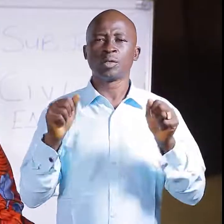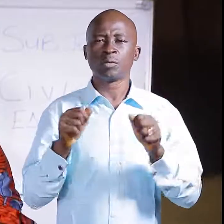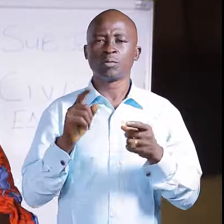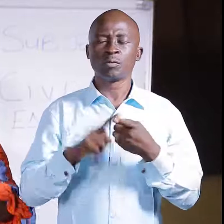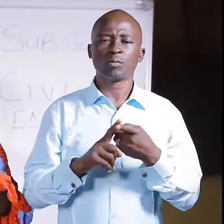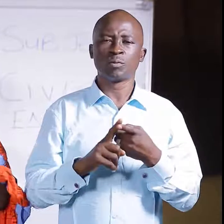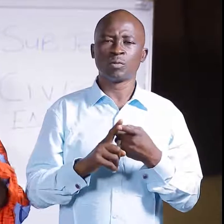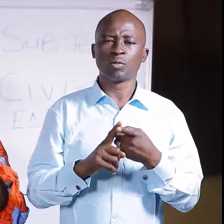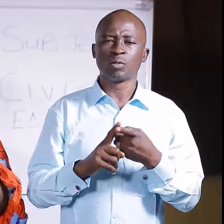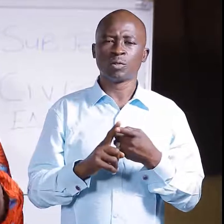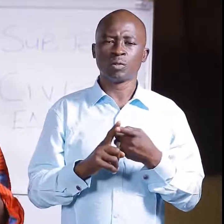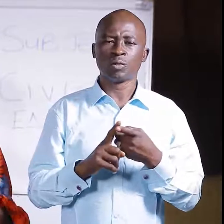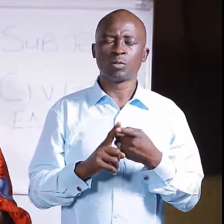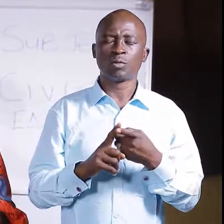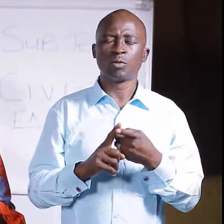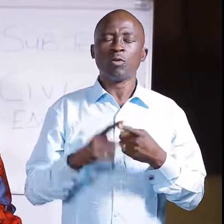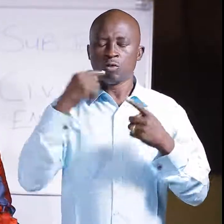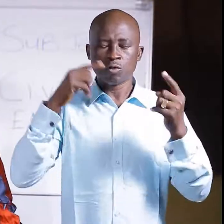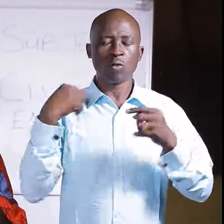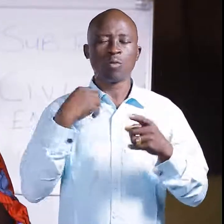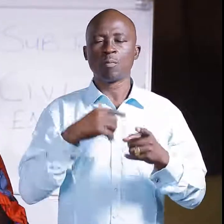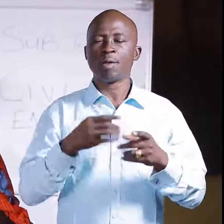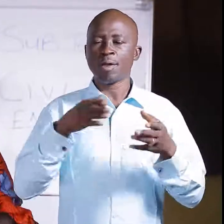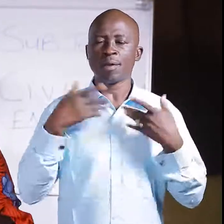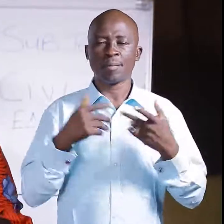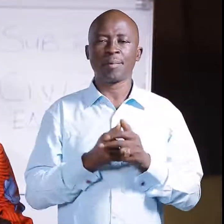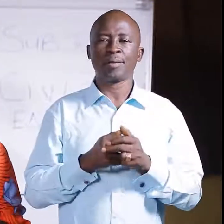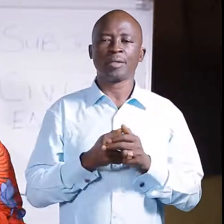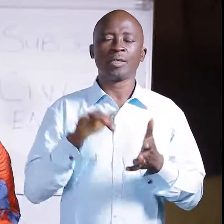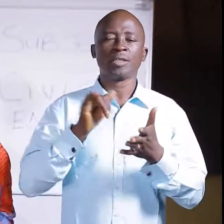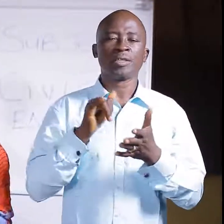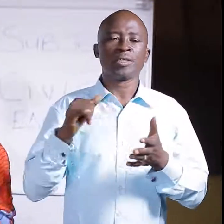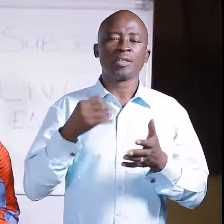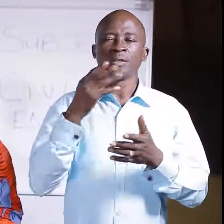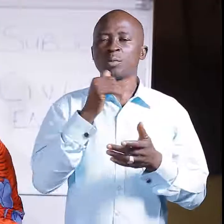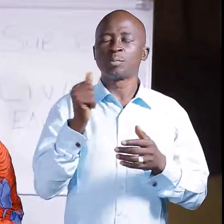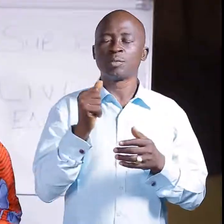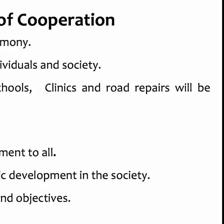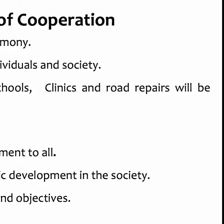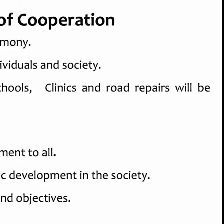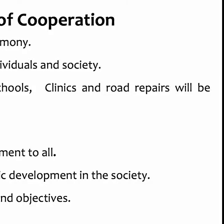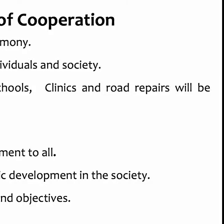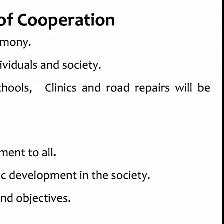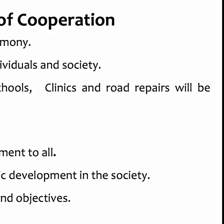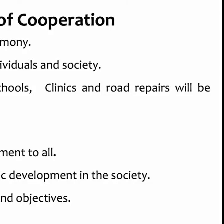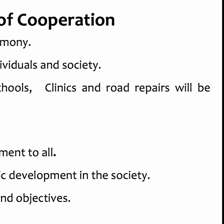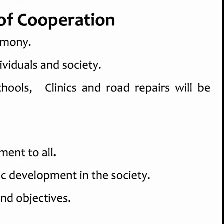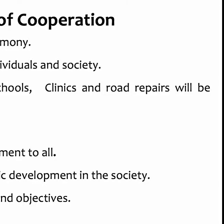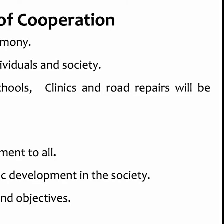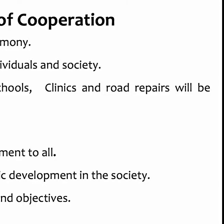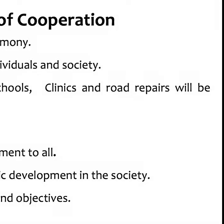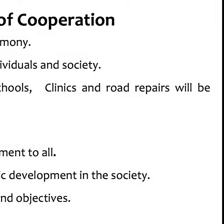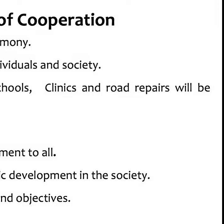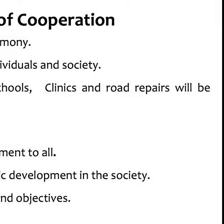we will be happy and there will be that sense of accomplishment. It brings